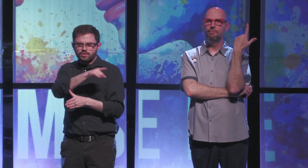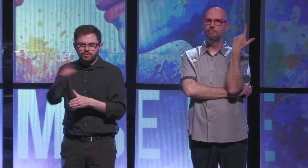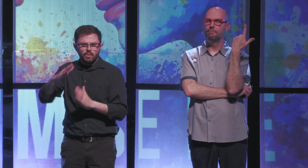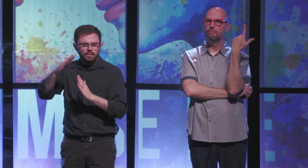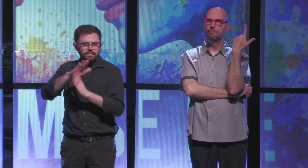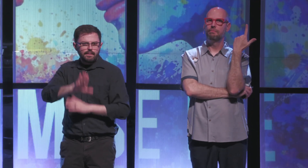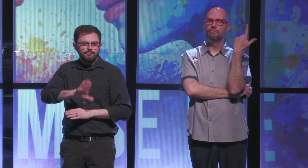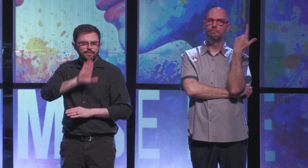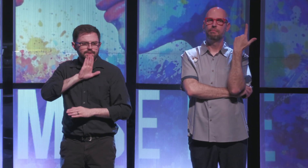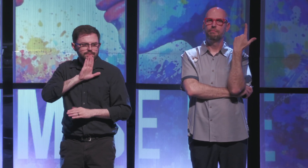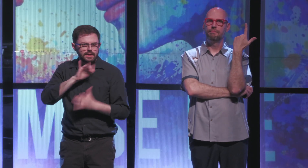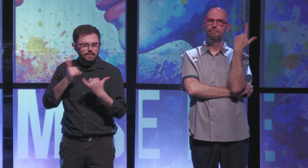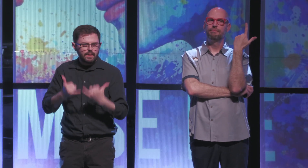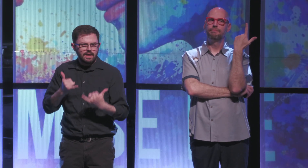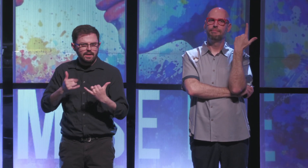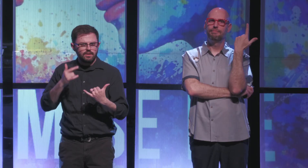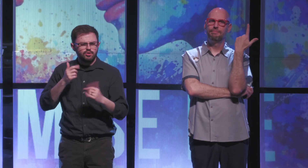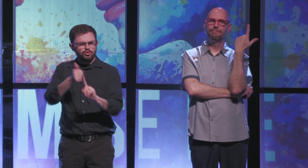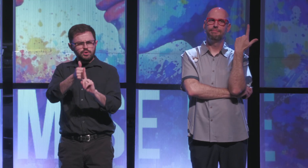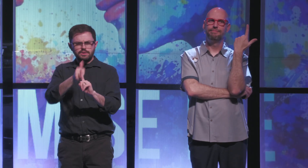head.